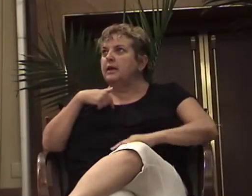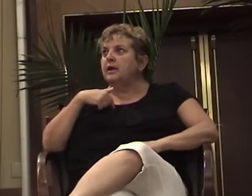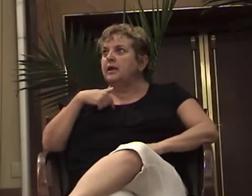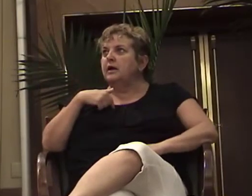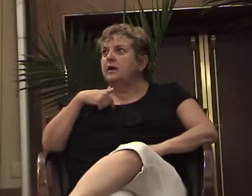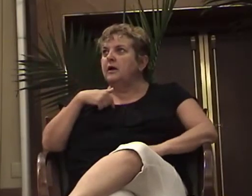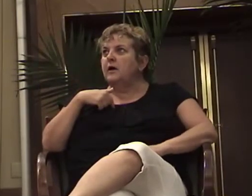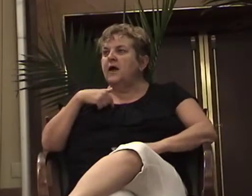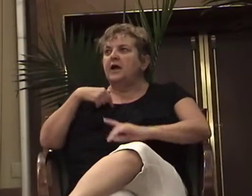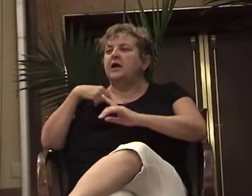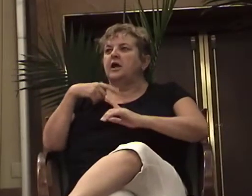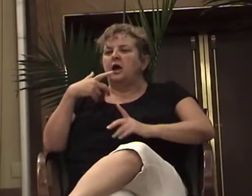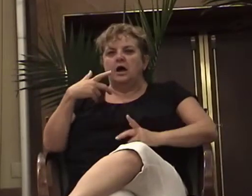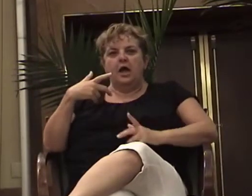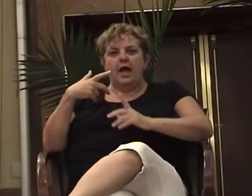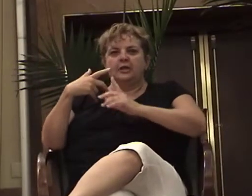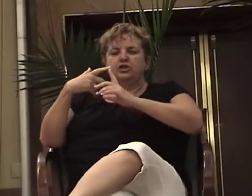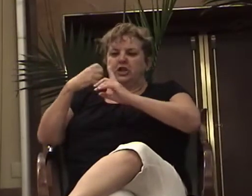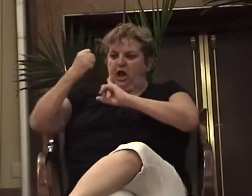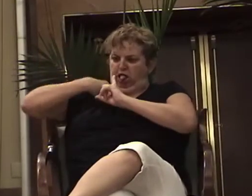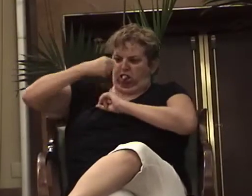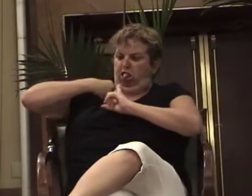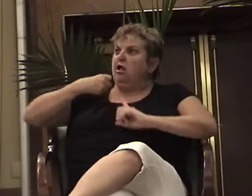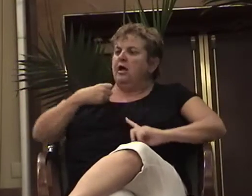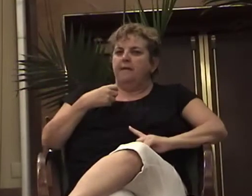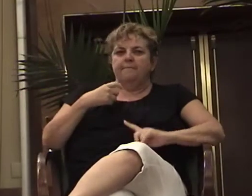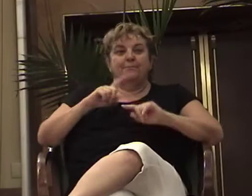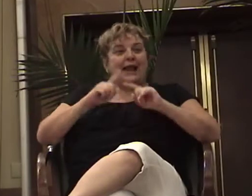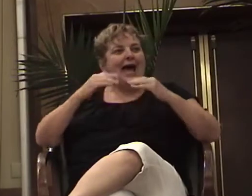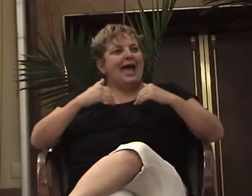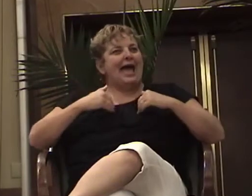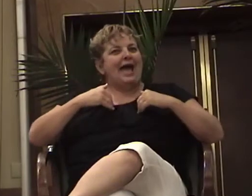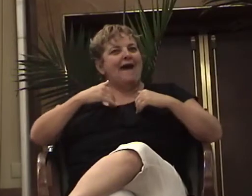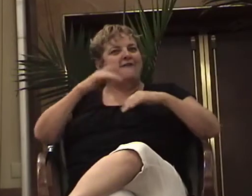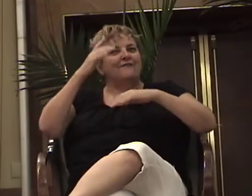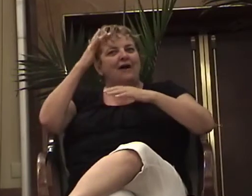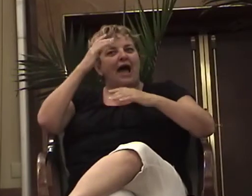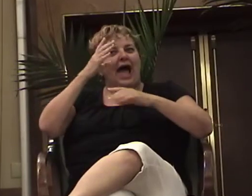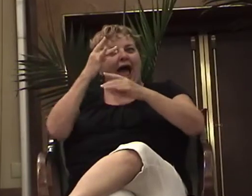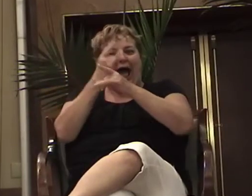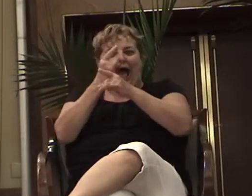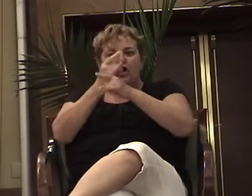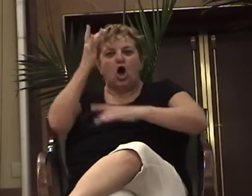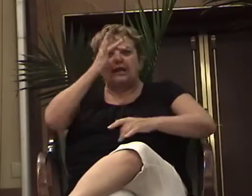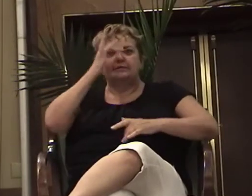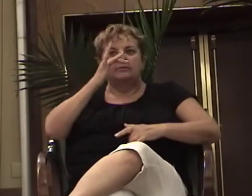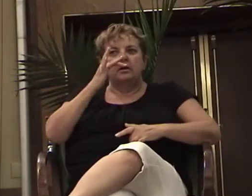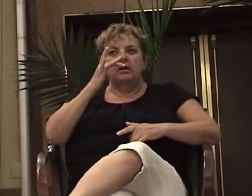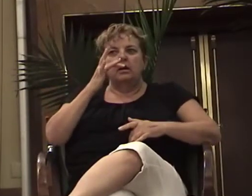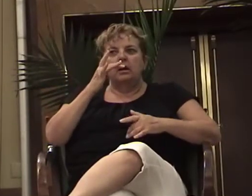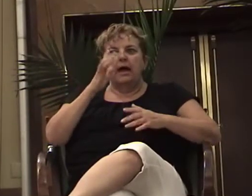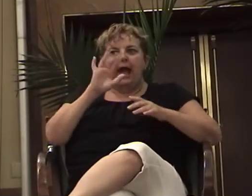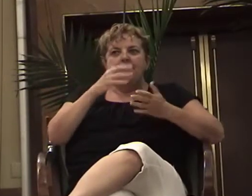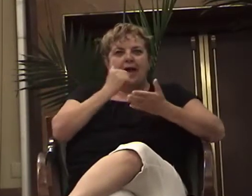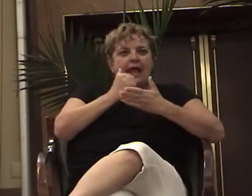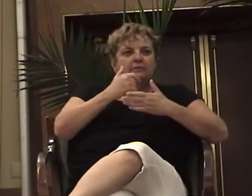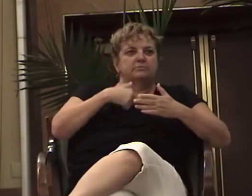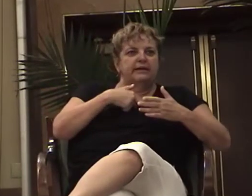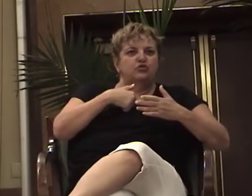down. But I got this thing called alcoholism that helps me remember what I should forget and forget what I should remember. And what